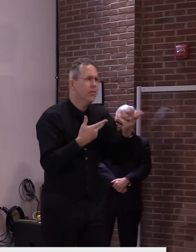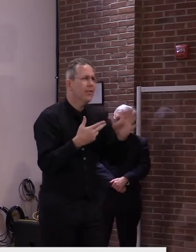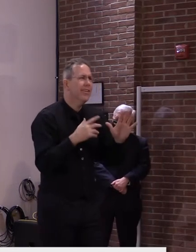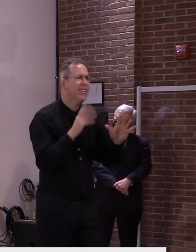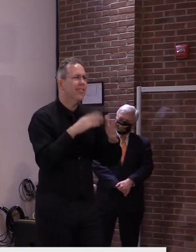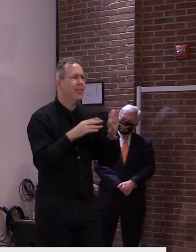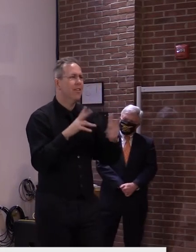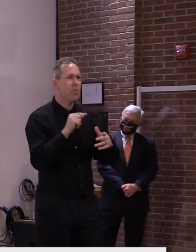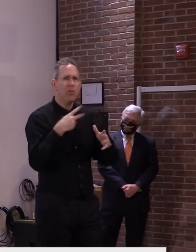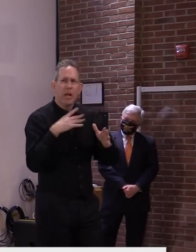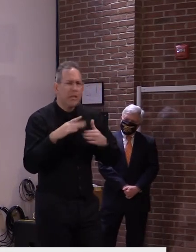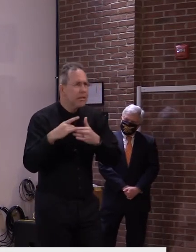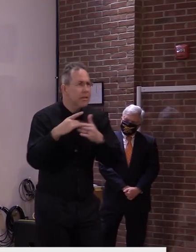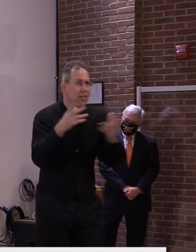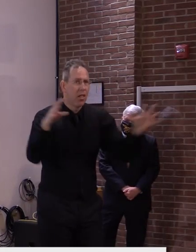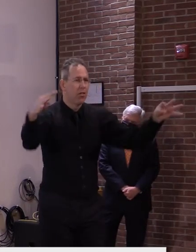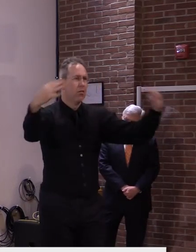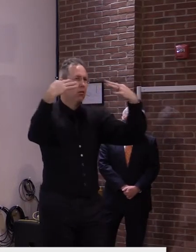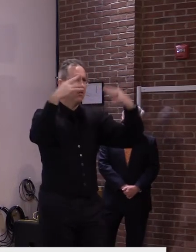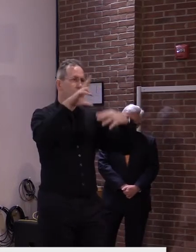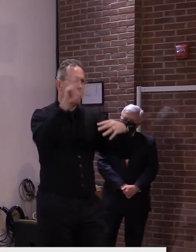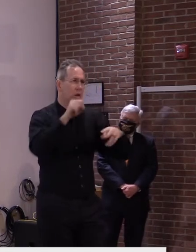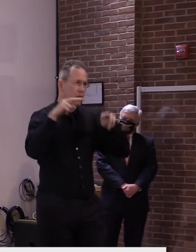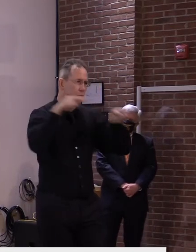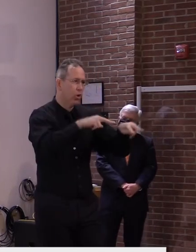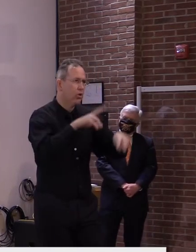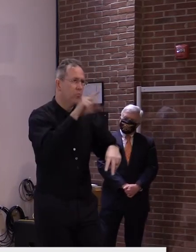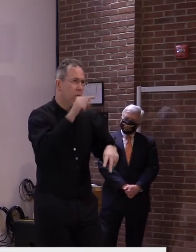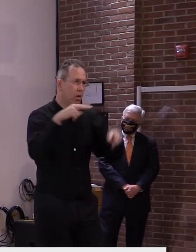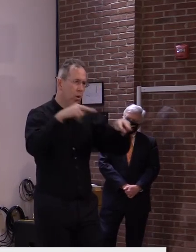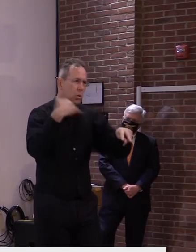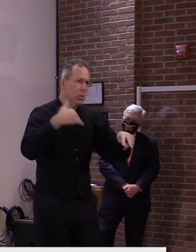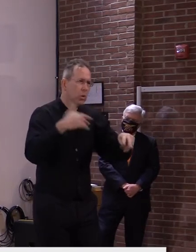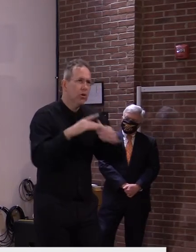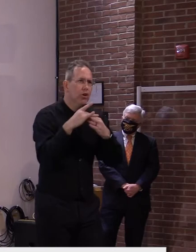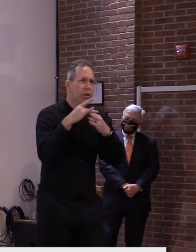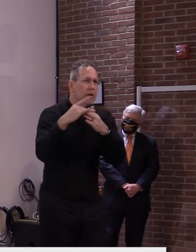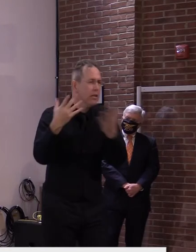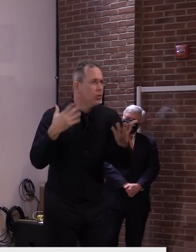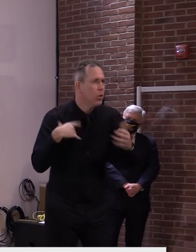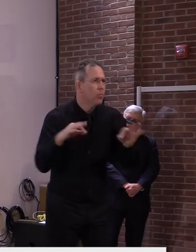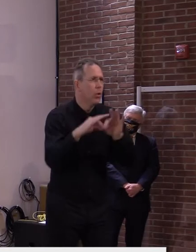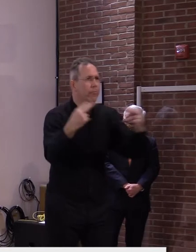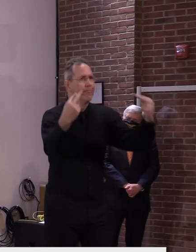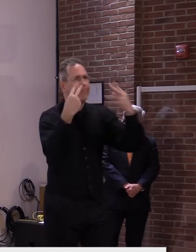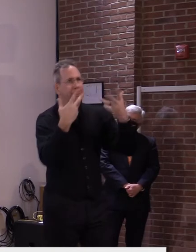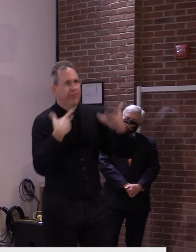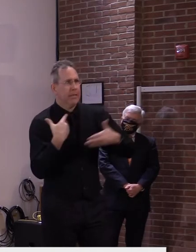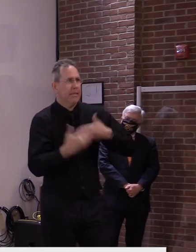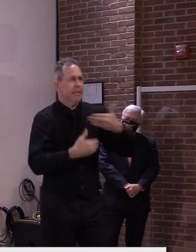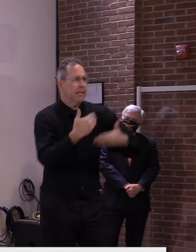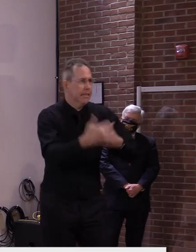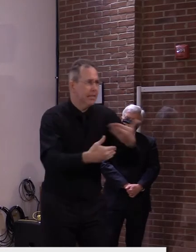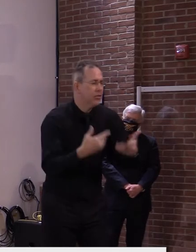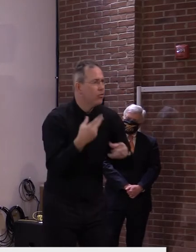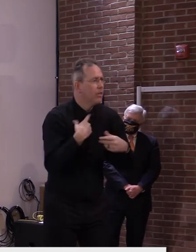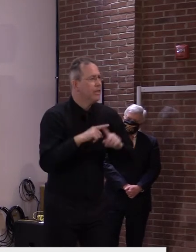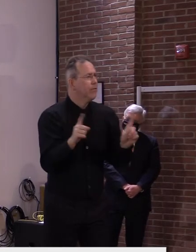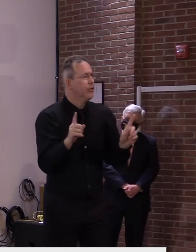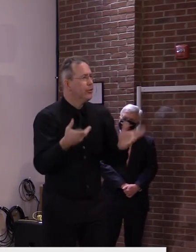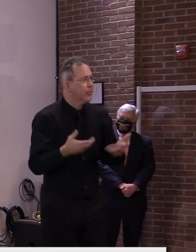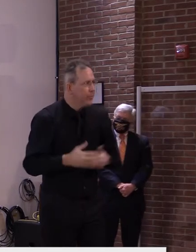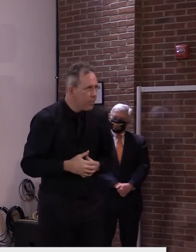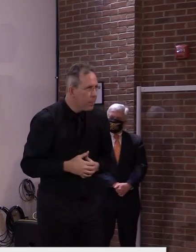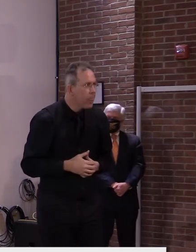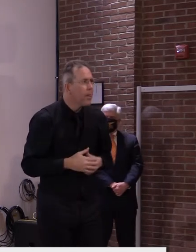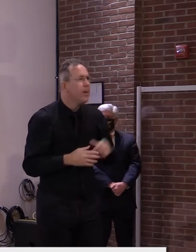the trendsetters and we're very creative and innovative. But this is an example of something that really does beg for a